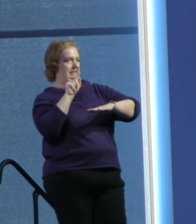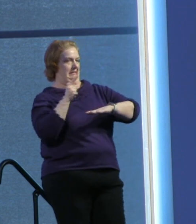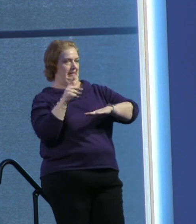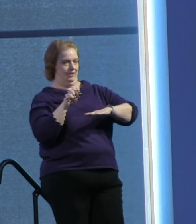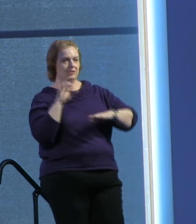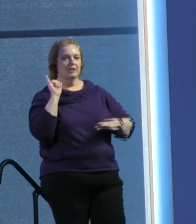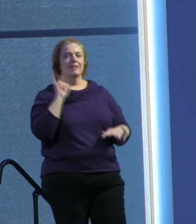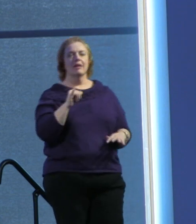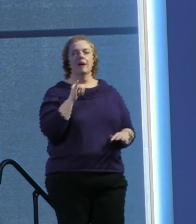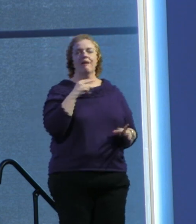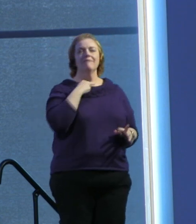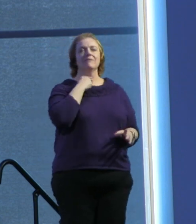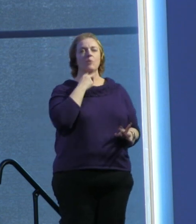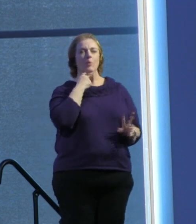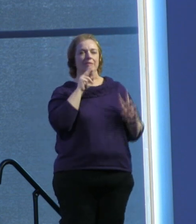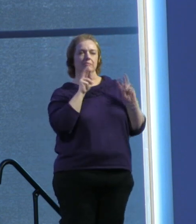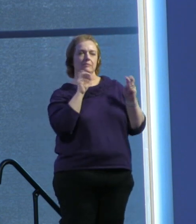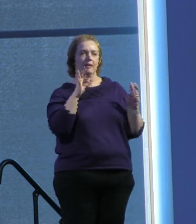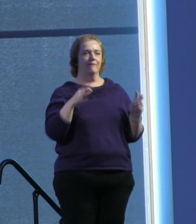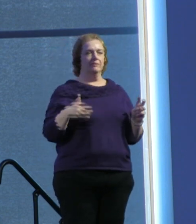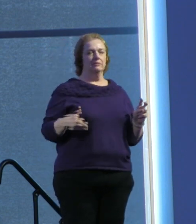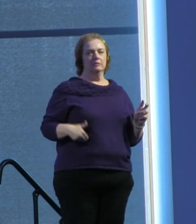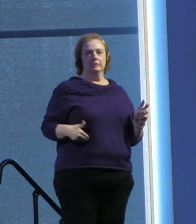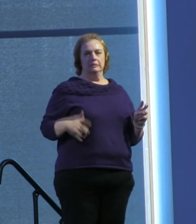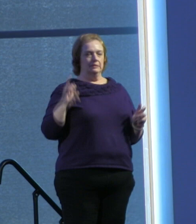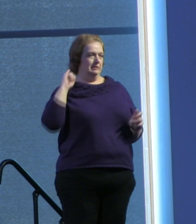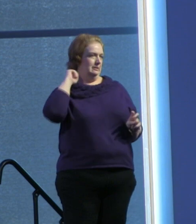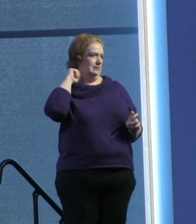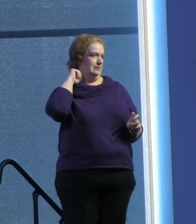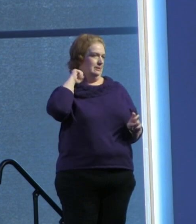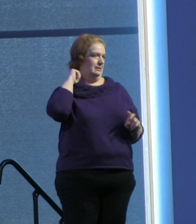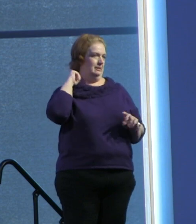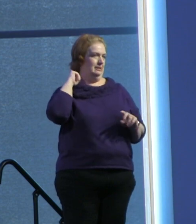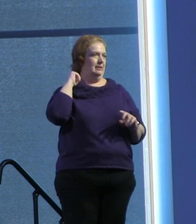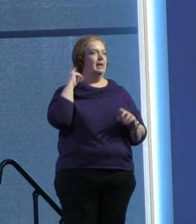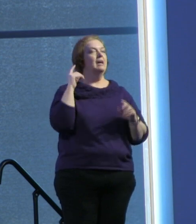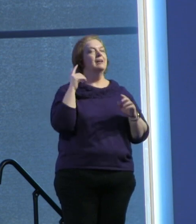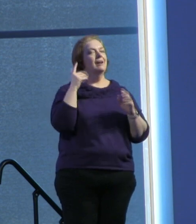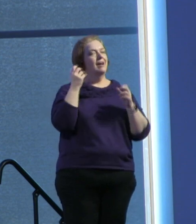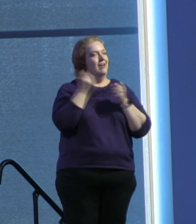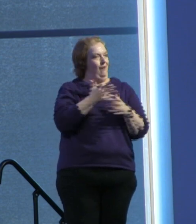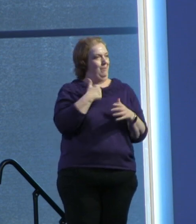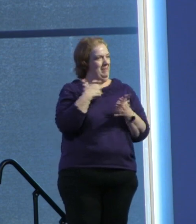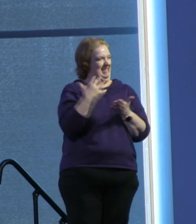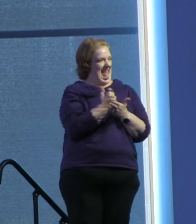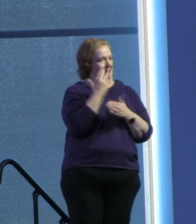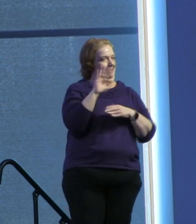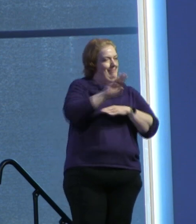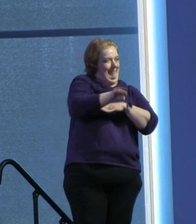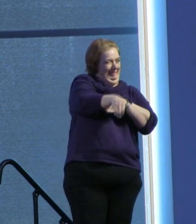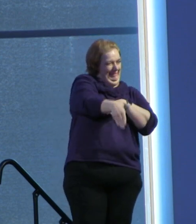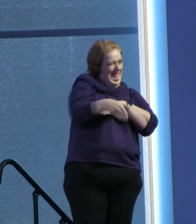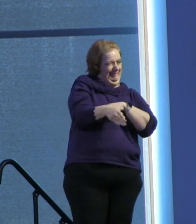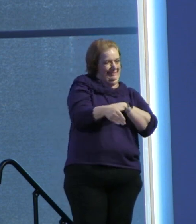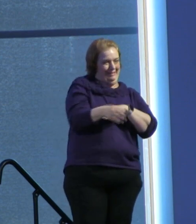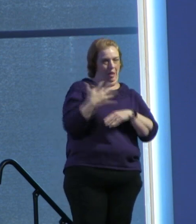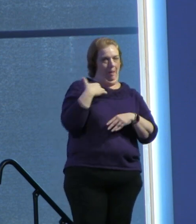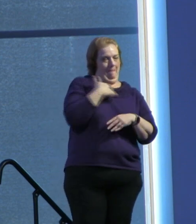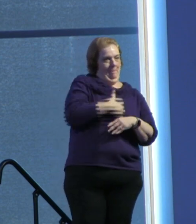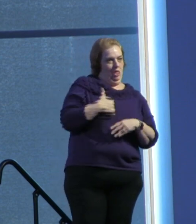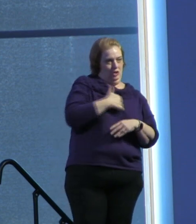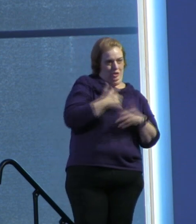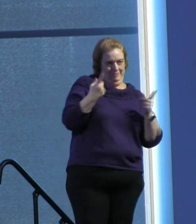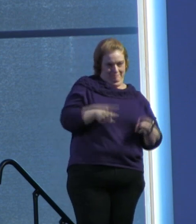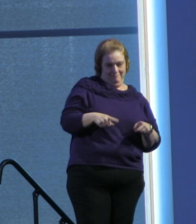intuition is something that got me a very late night apology. So here's how it happened.